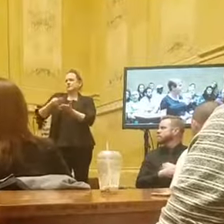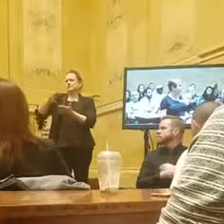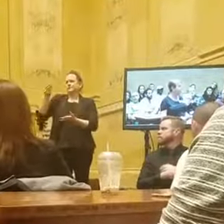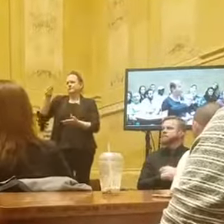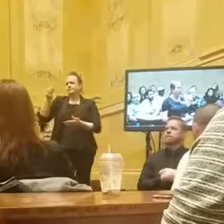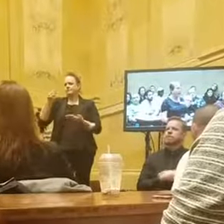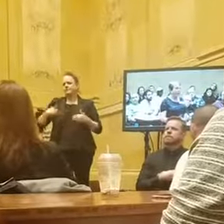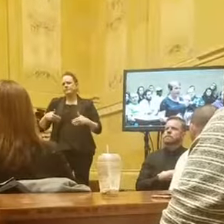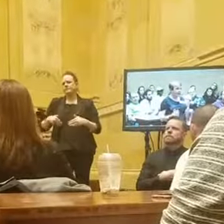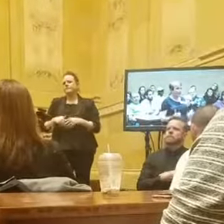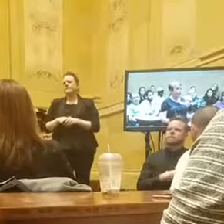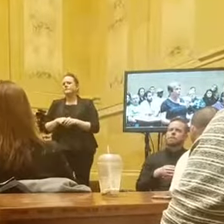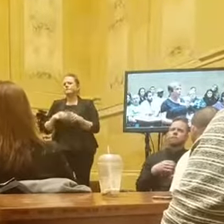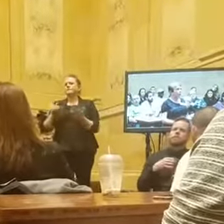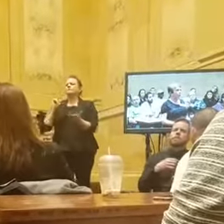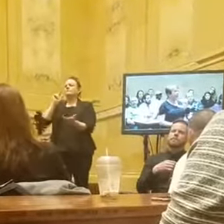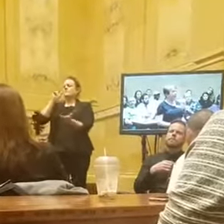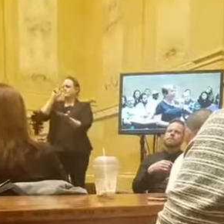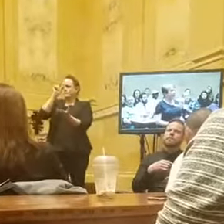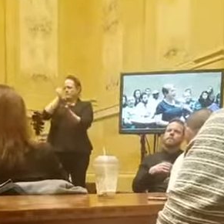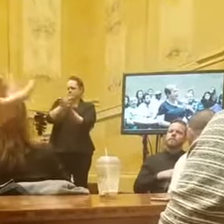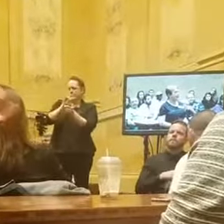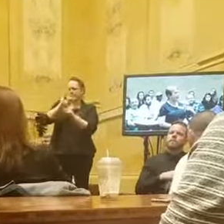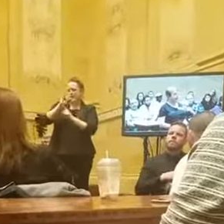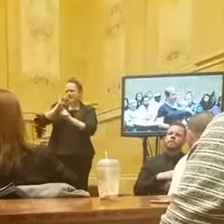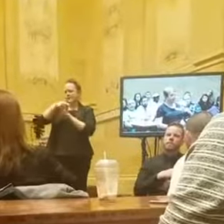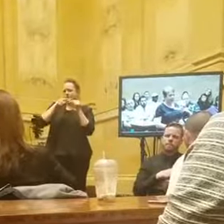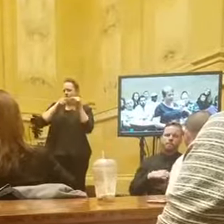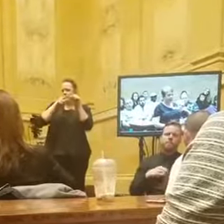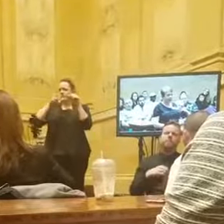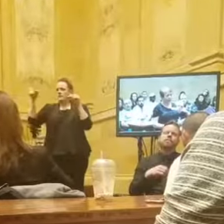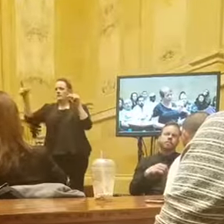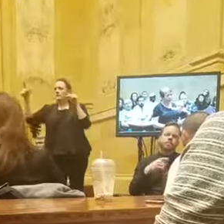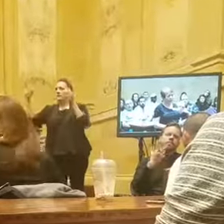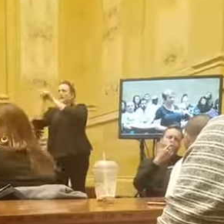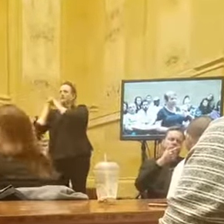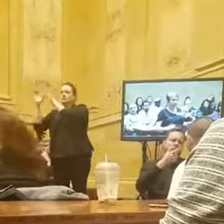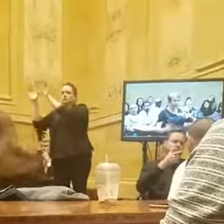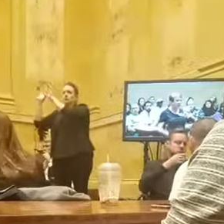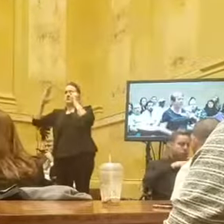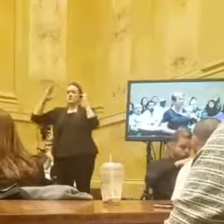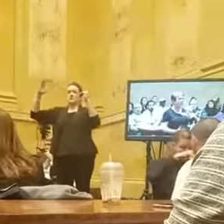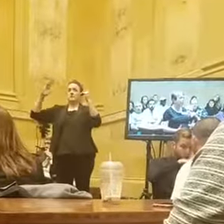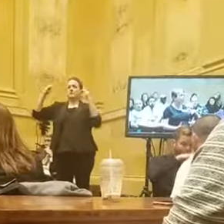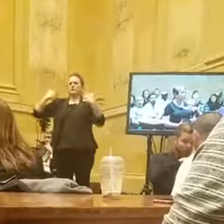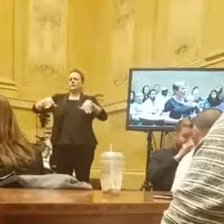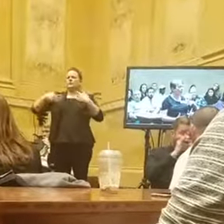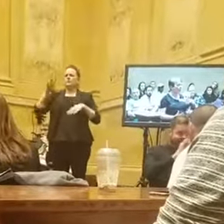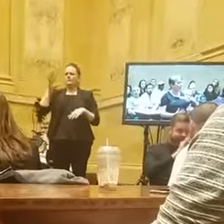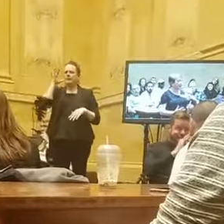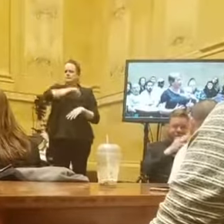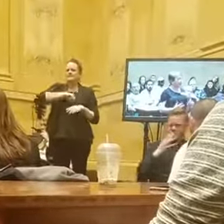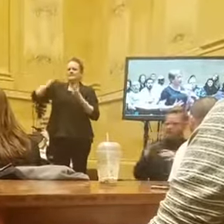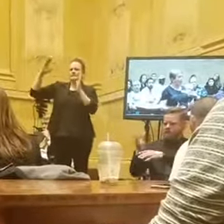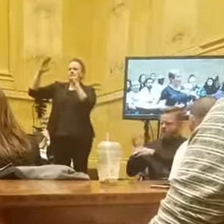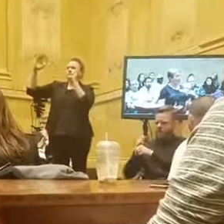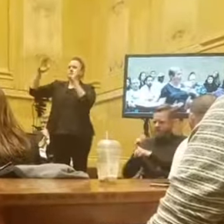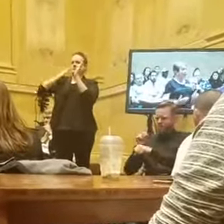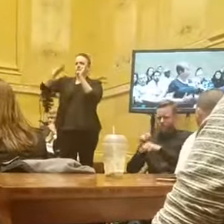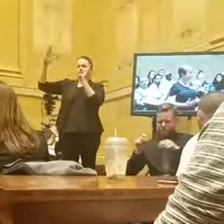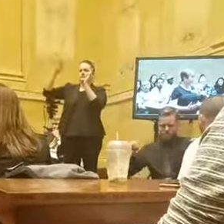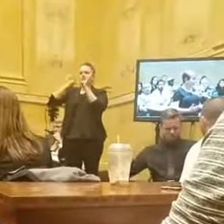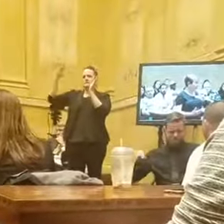program. It's an ongoing profession and continual learning. So as far as bringing in more interpreters, one thing